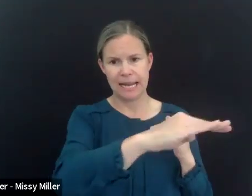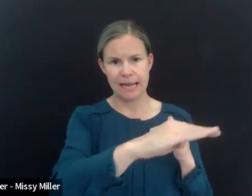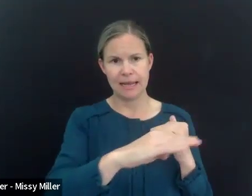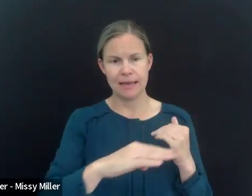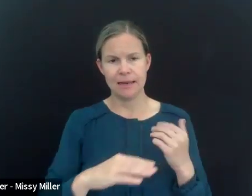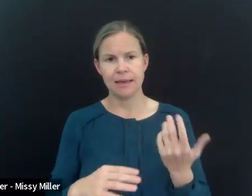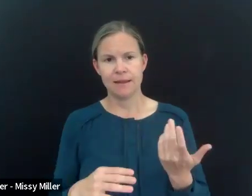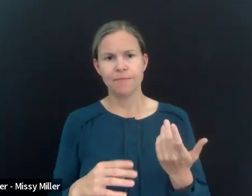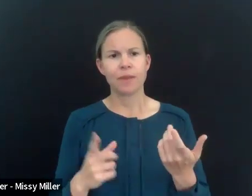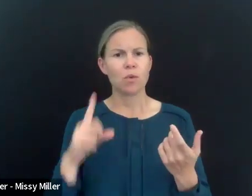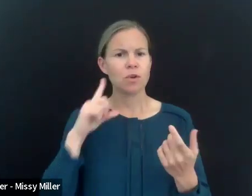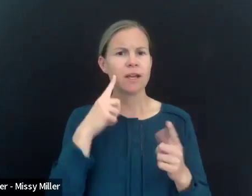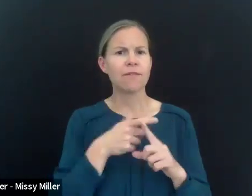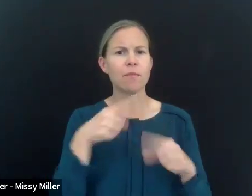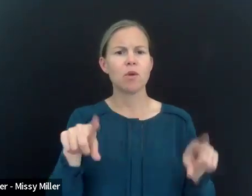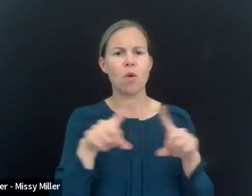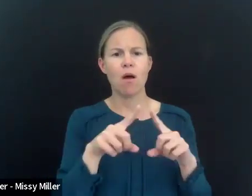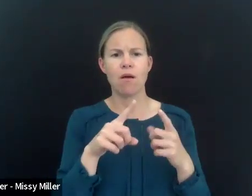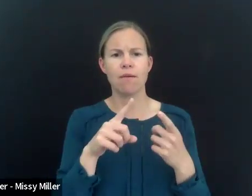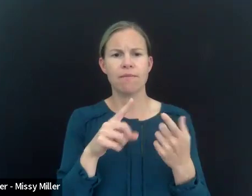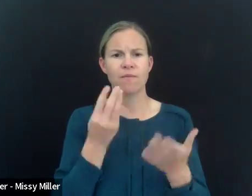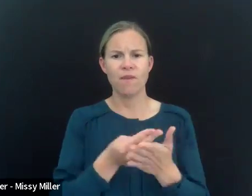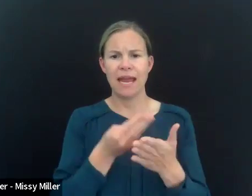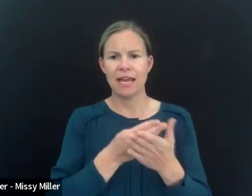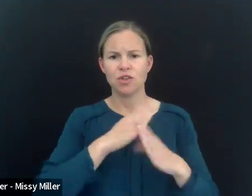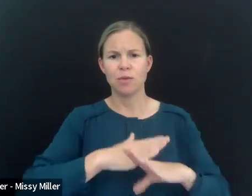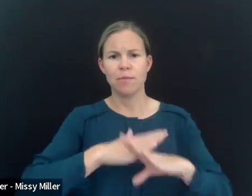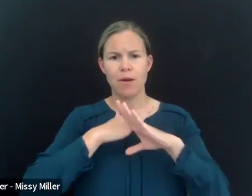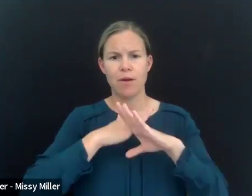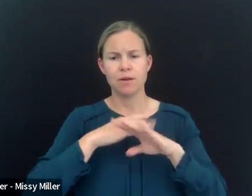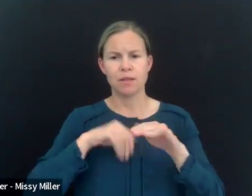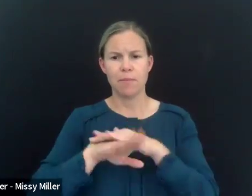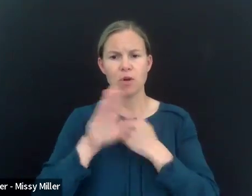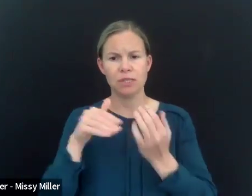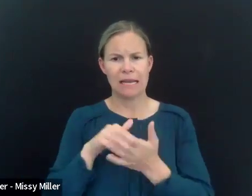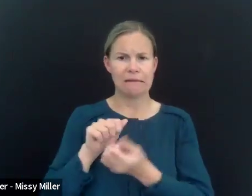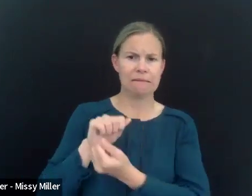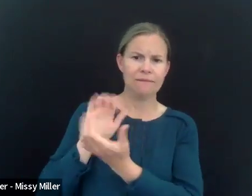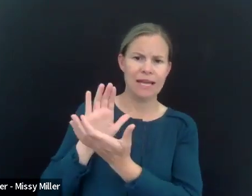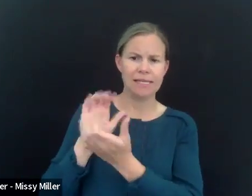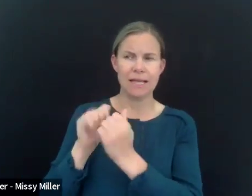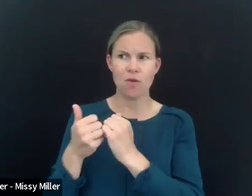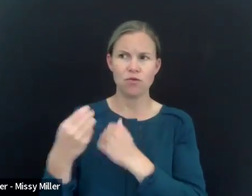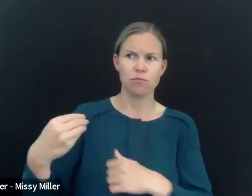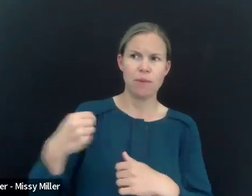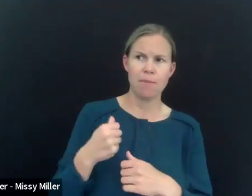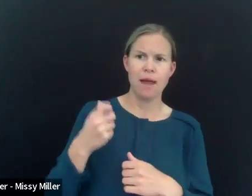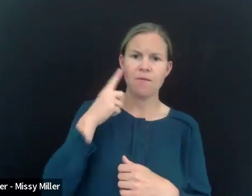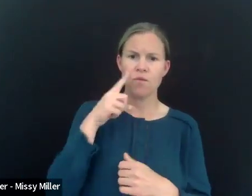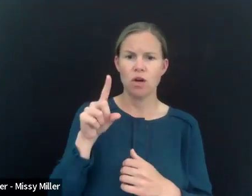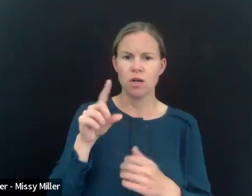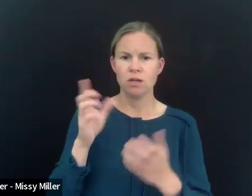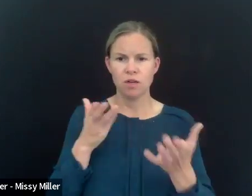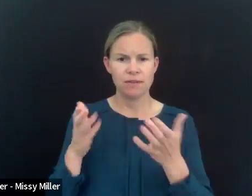anyone. What are some of the financial barriers that birth centers face in seeking reimbursements for services, and how does that